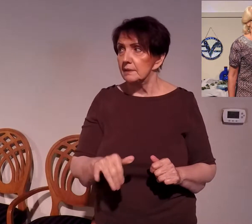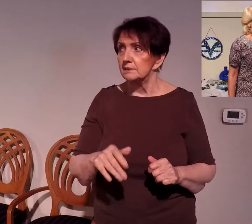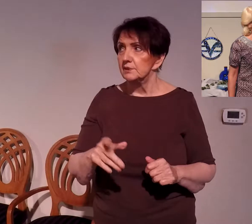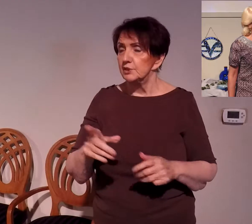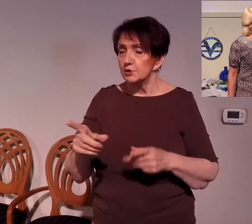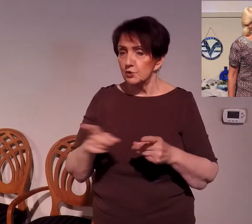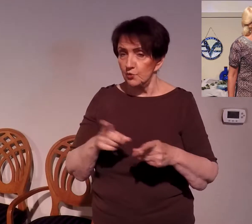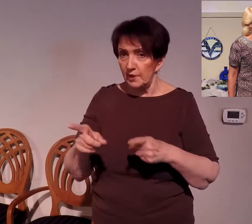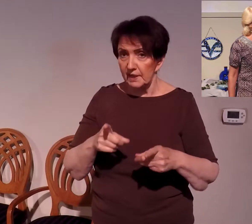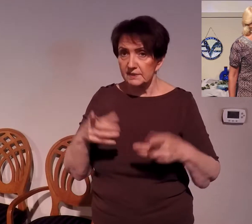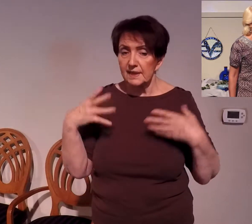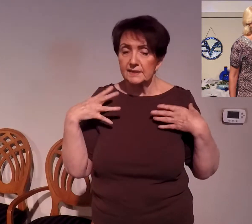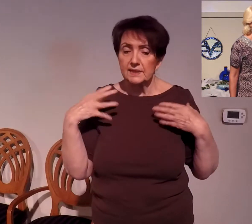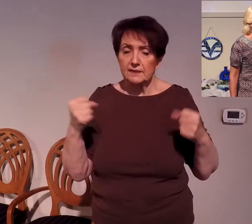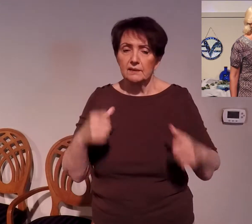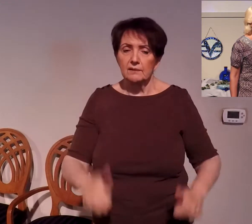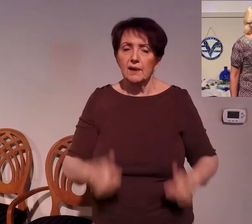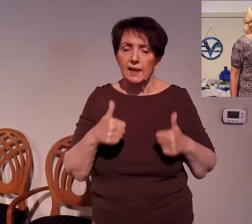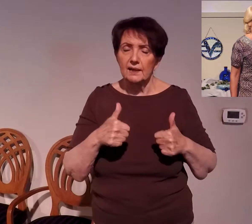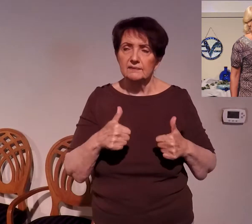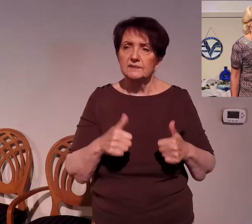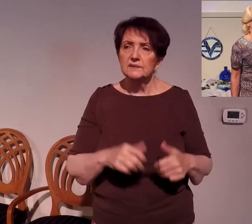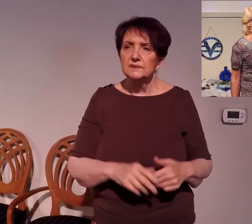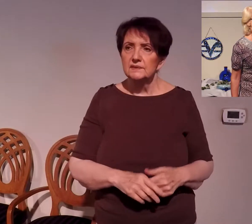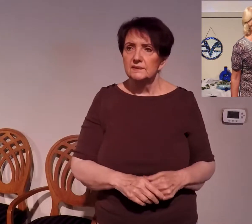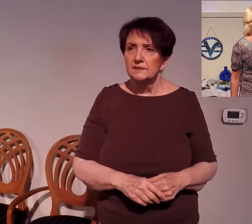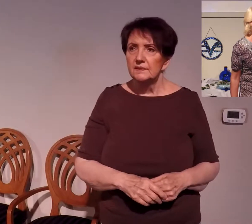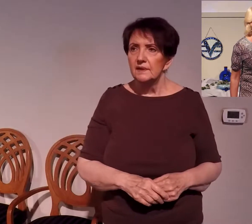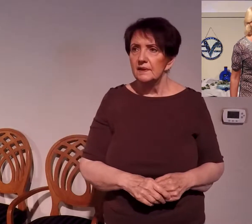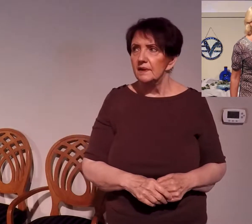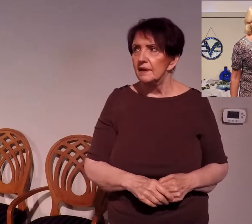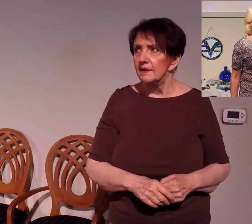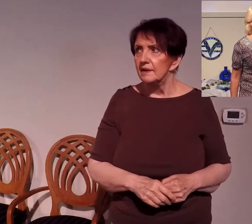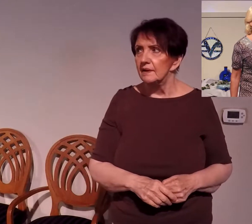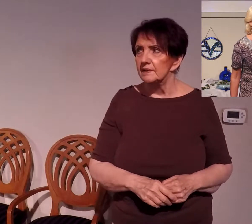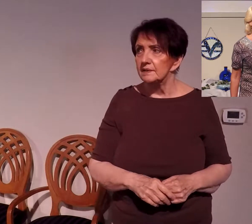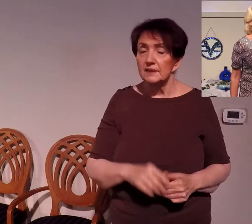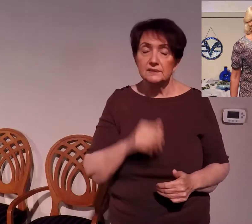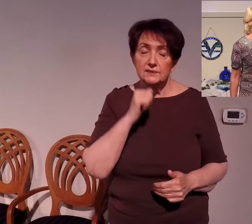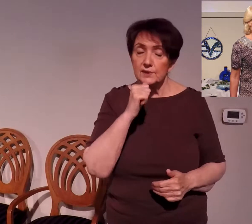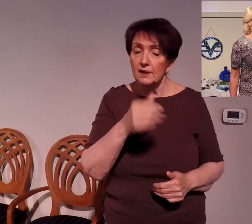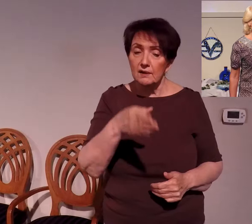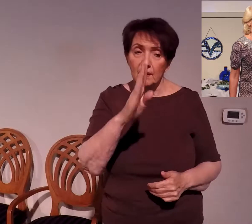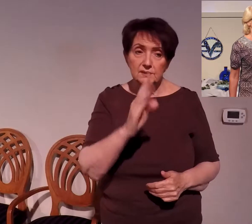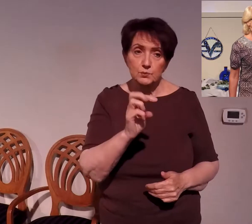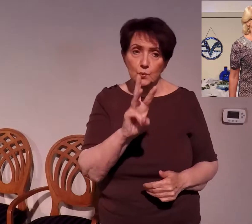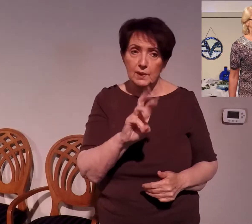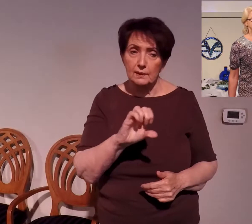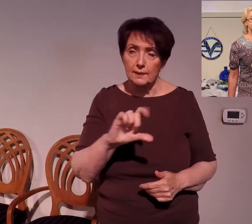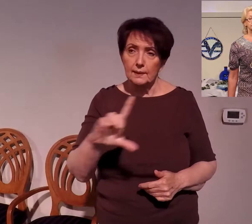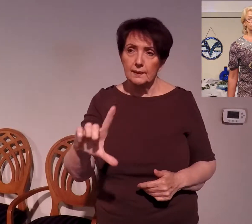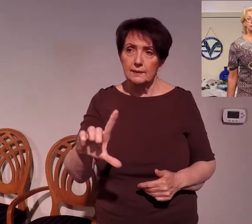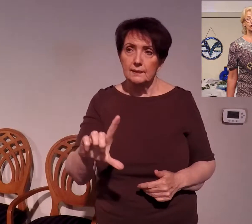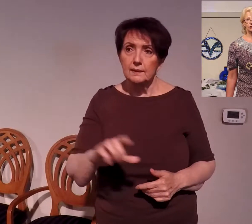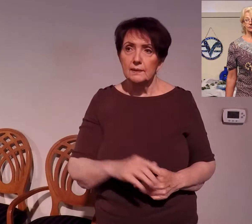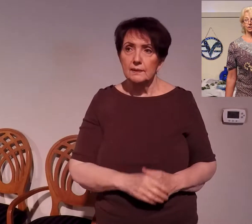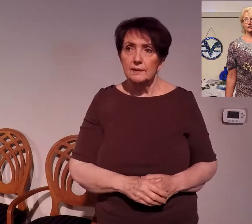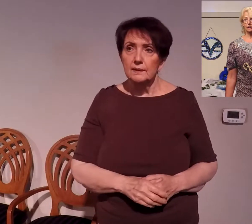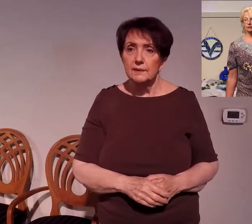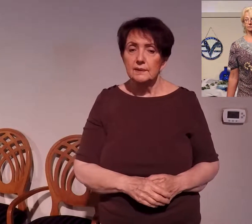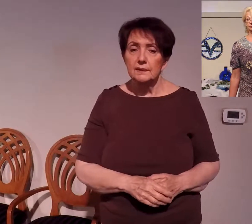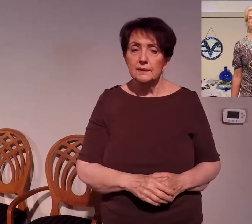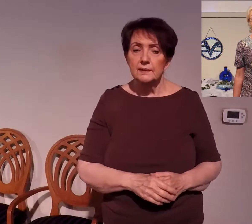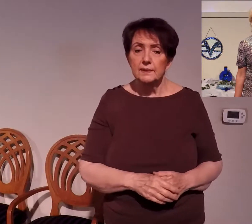Do you see the underlying fundamental implication of that? It is not God's will. It is the